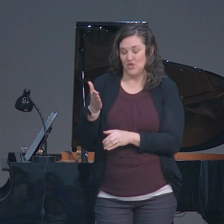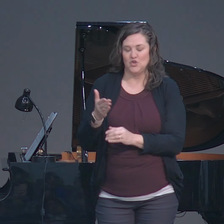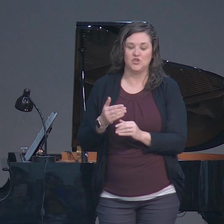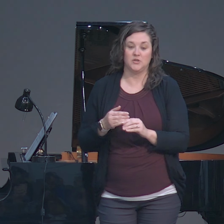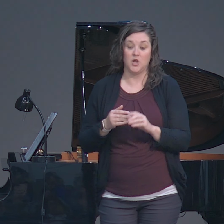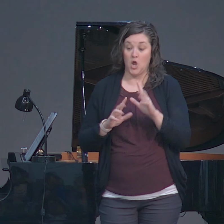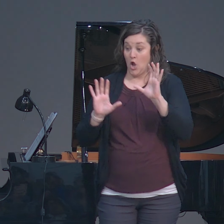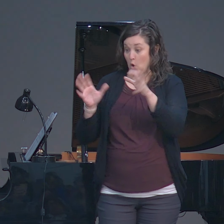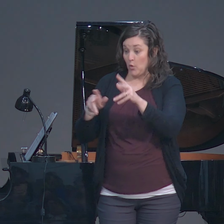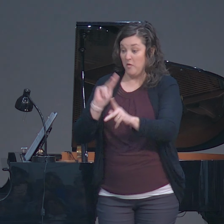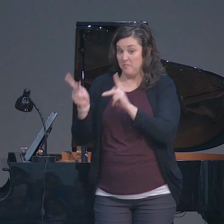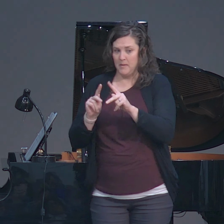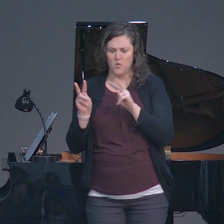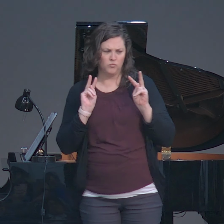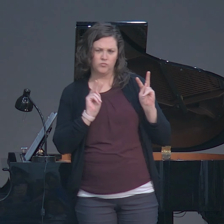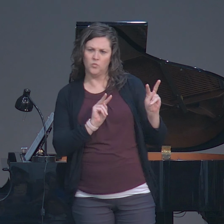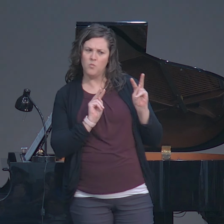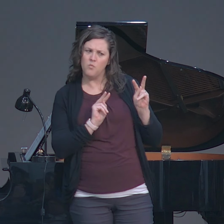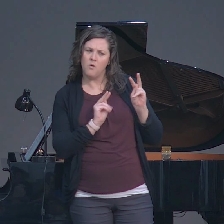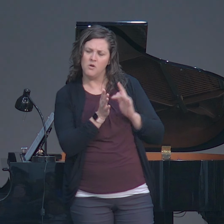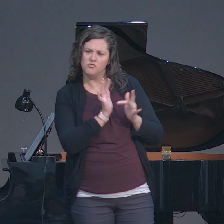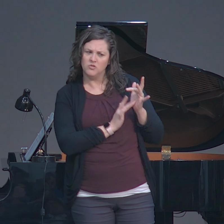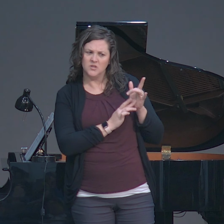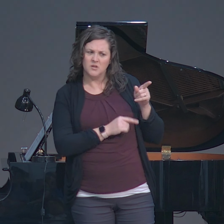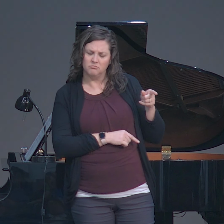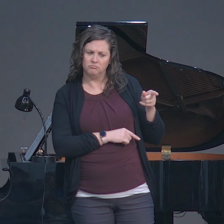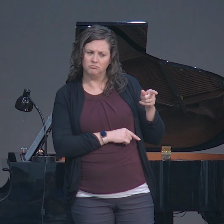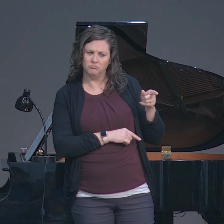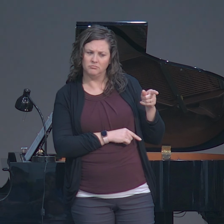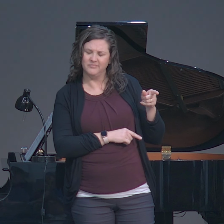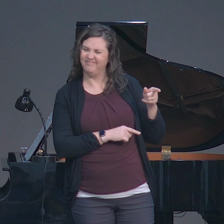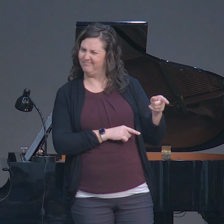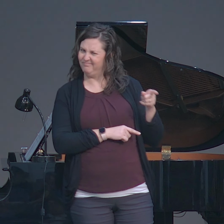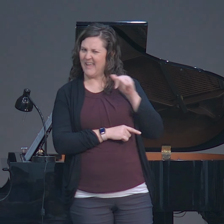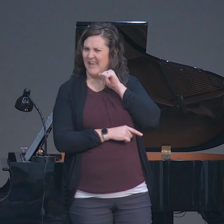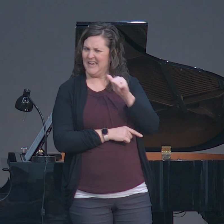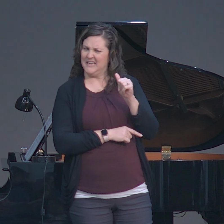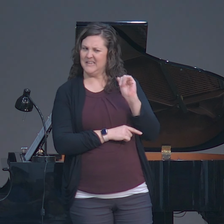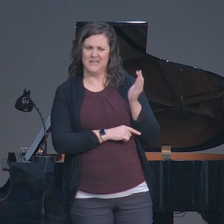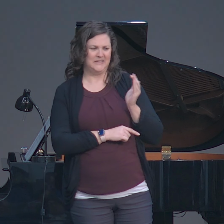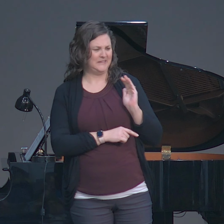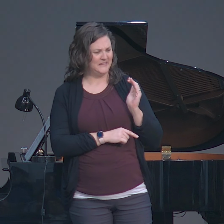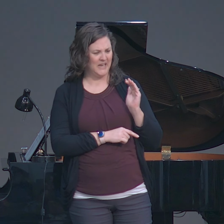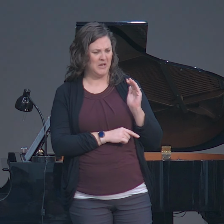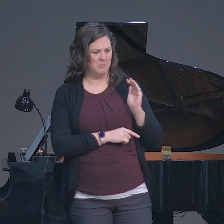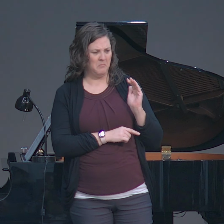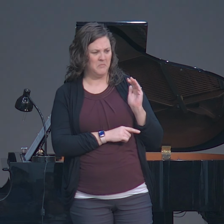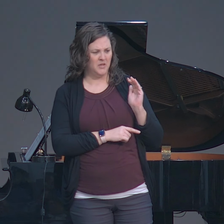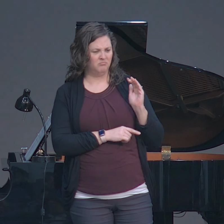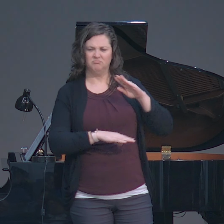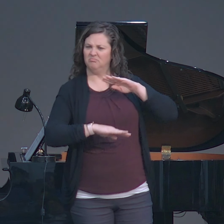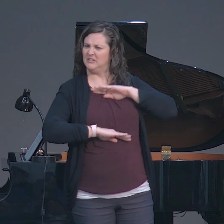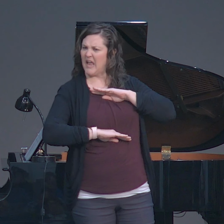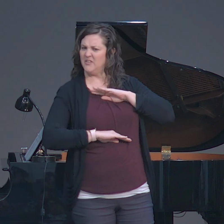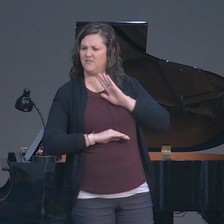were observing Jesus, and he didn't appear to meet their